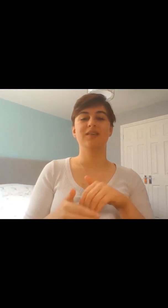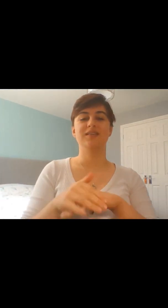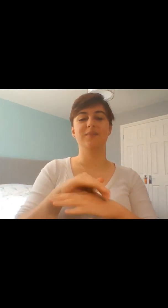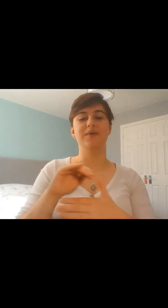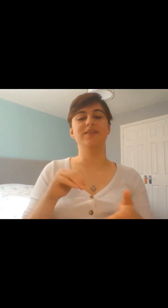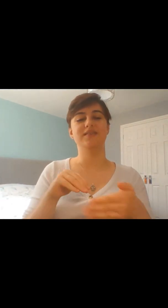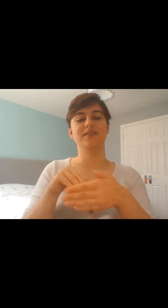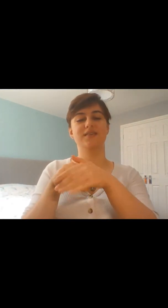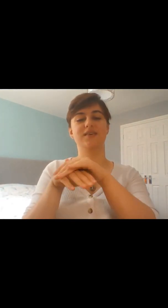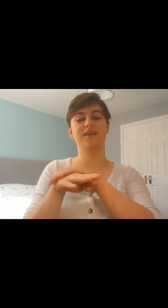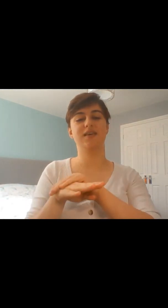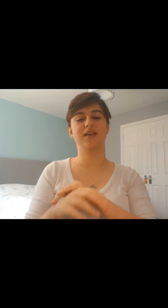slippers,